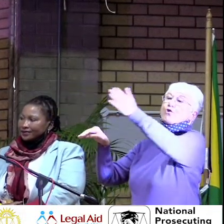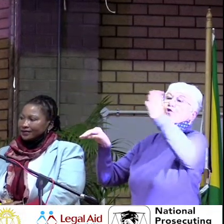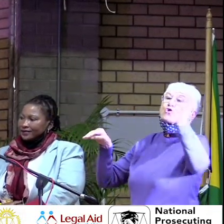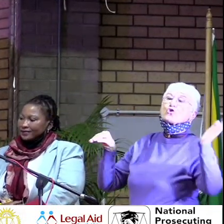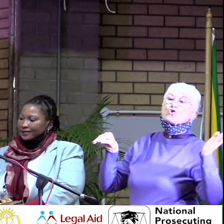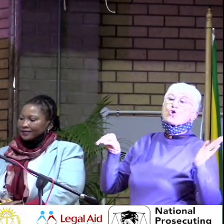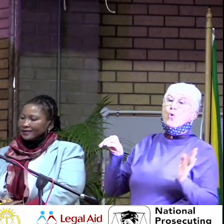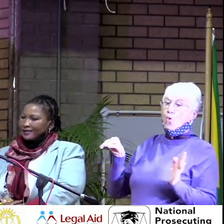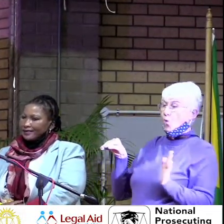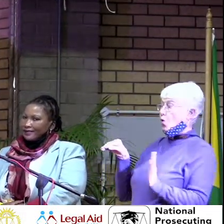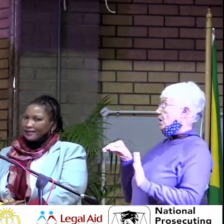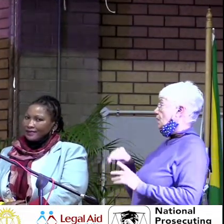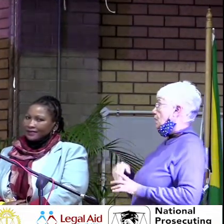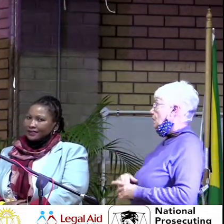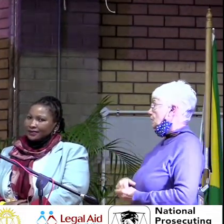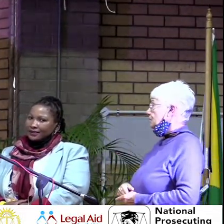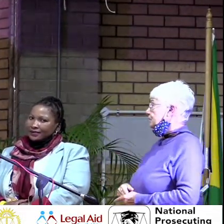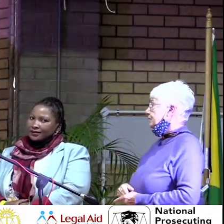All right.